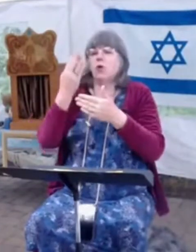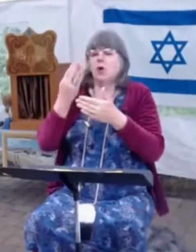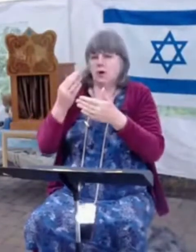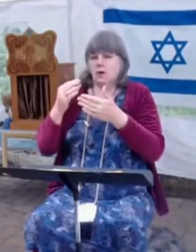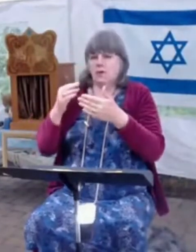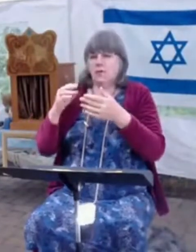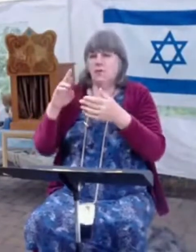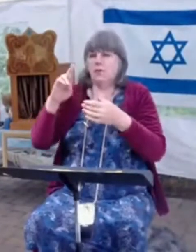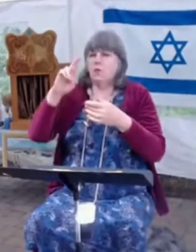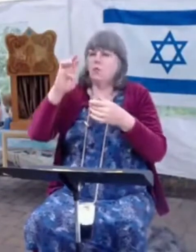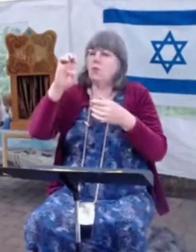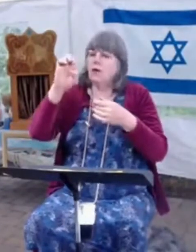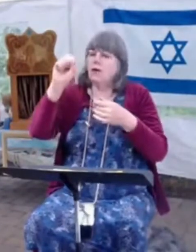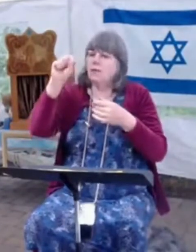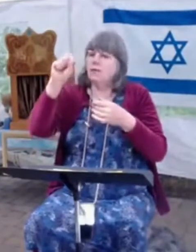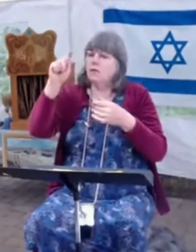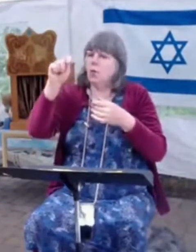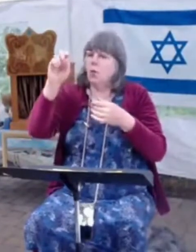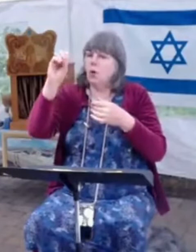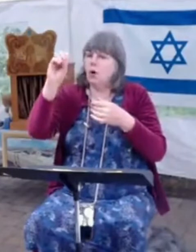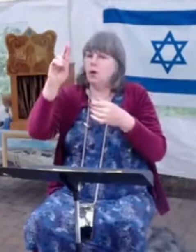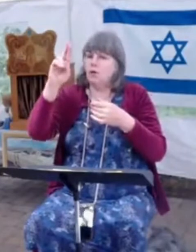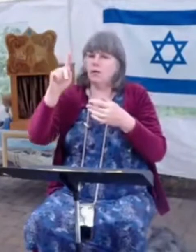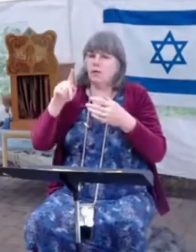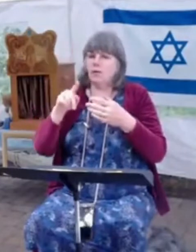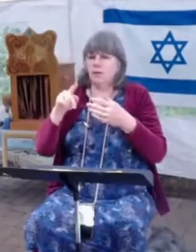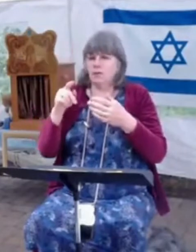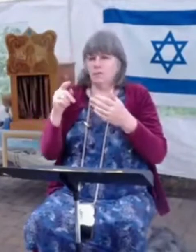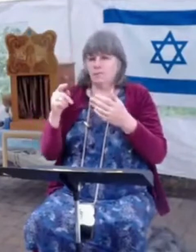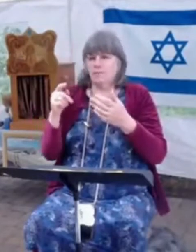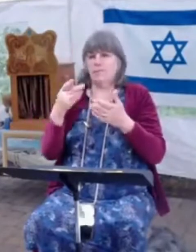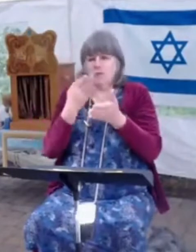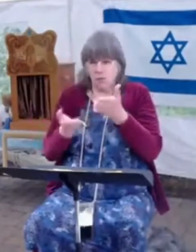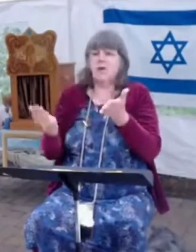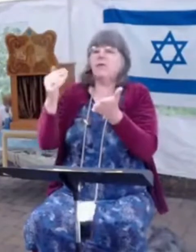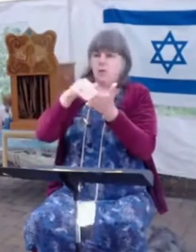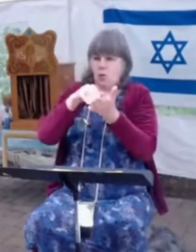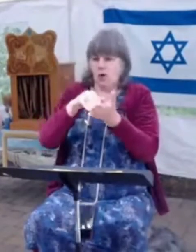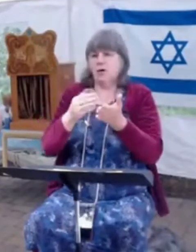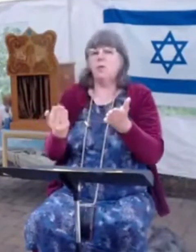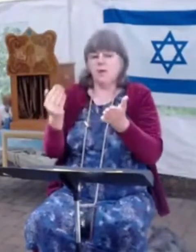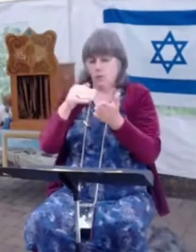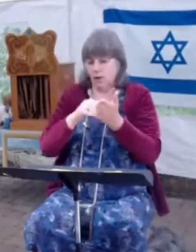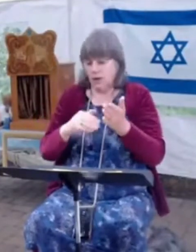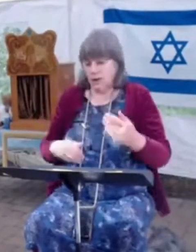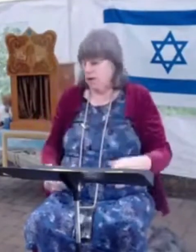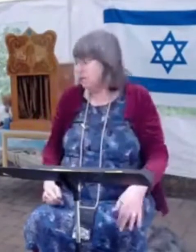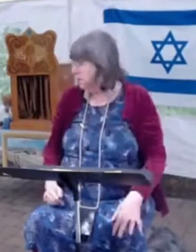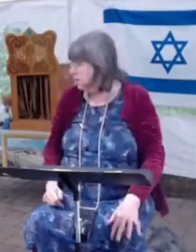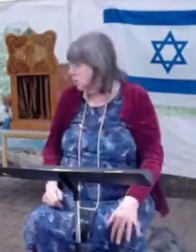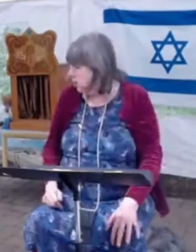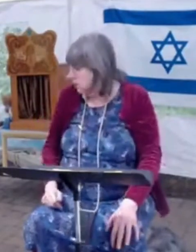When they started exchanging embassies. Wow, we have embassies.